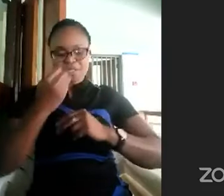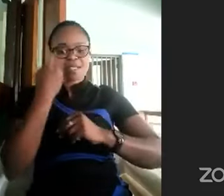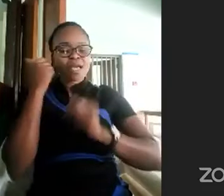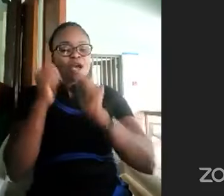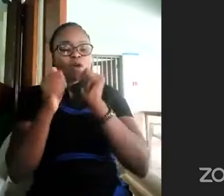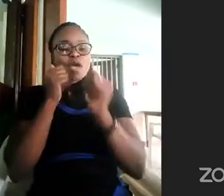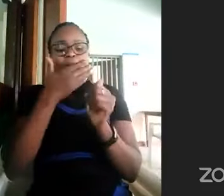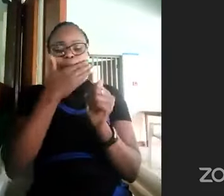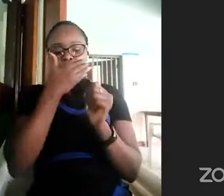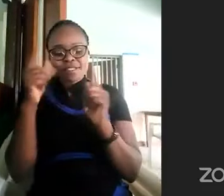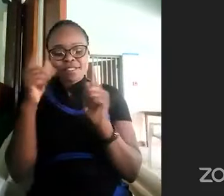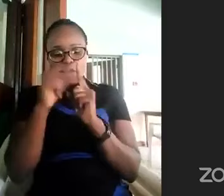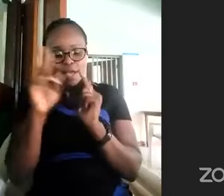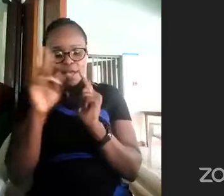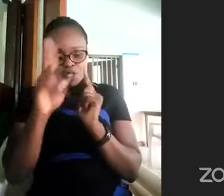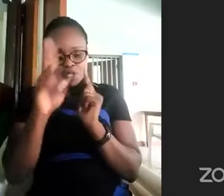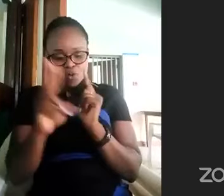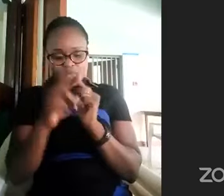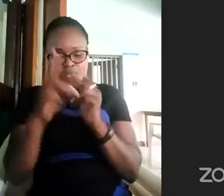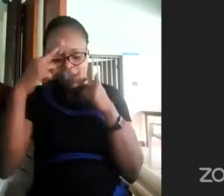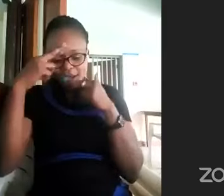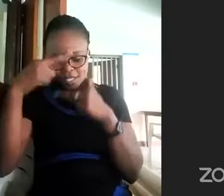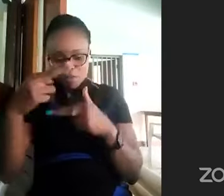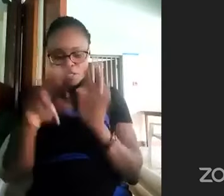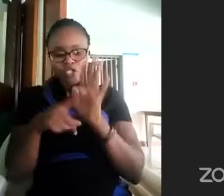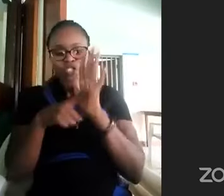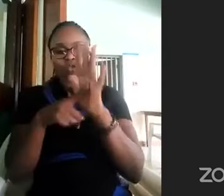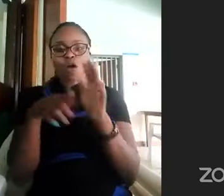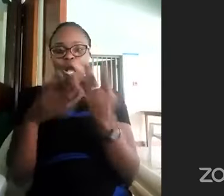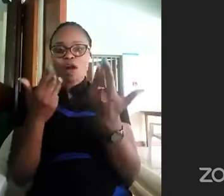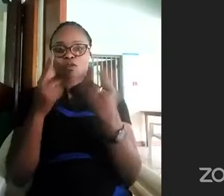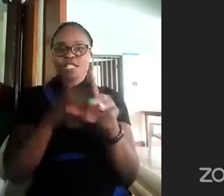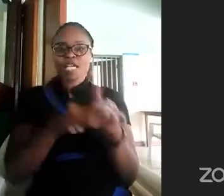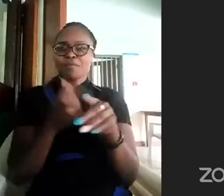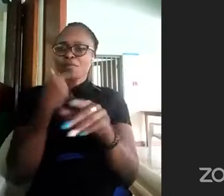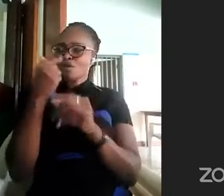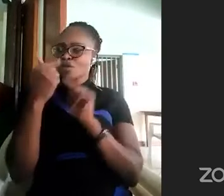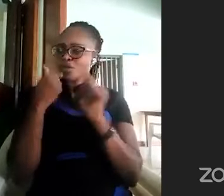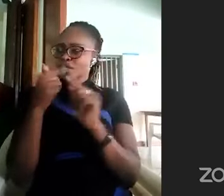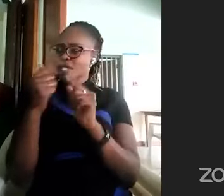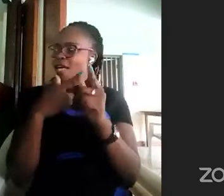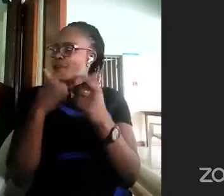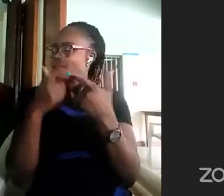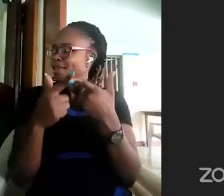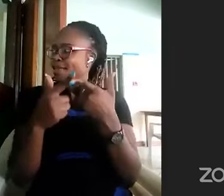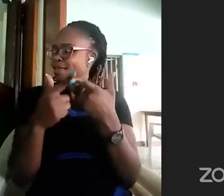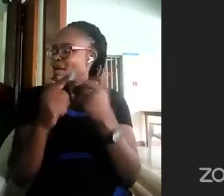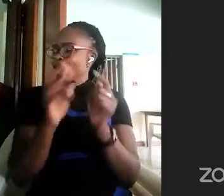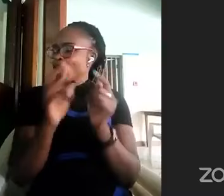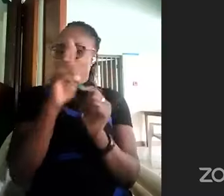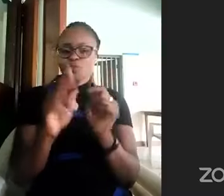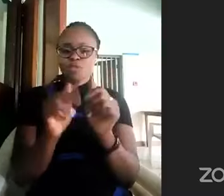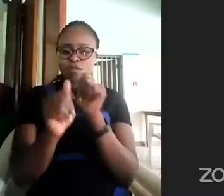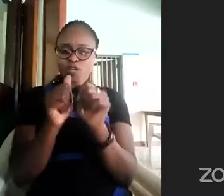such and such a person so that maybe we don't have issues. And then also,